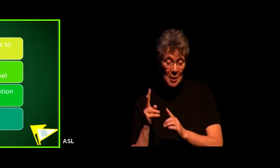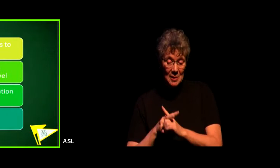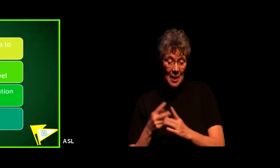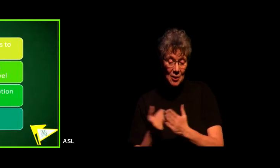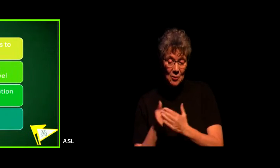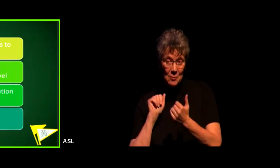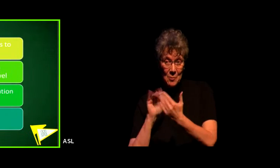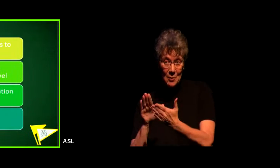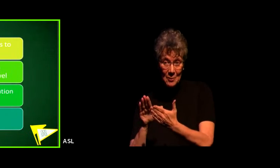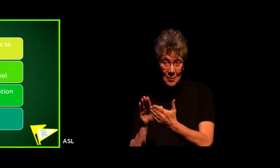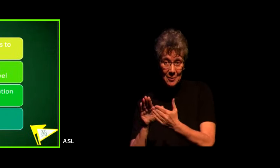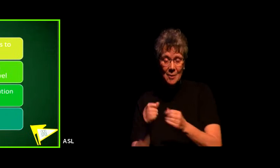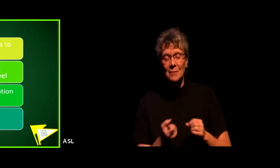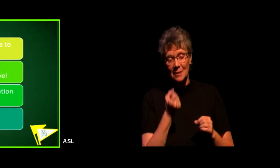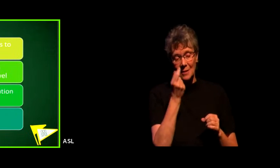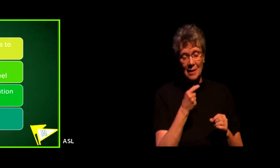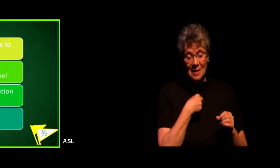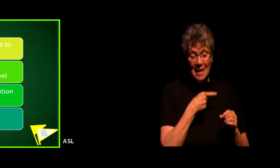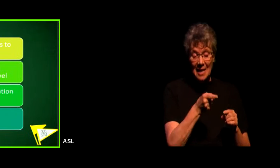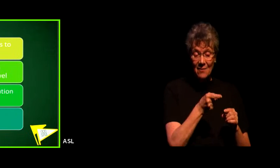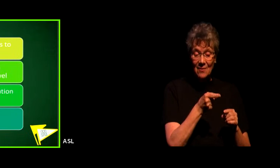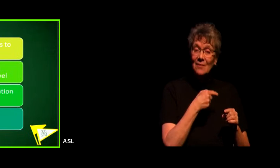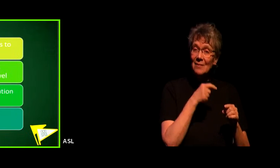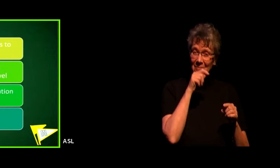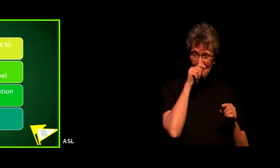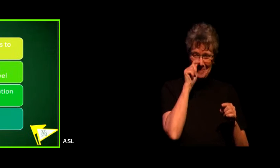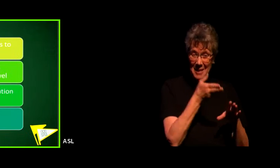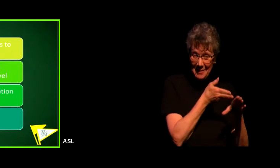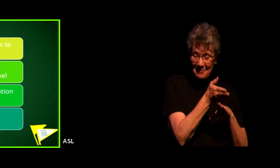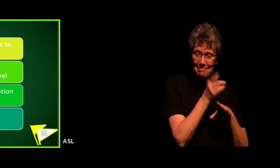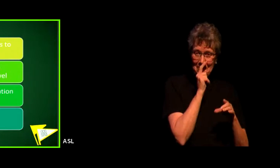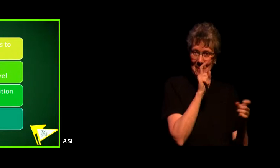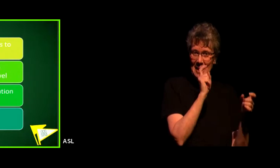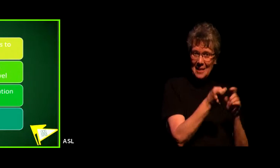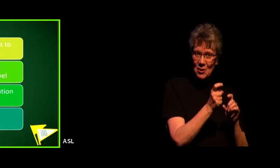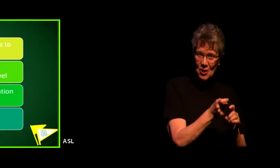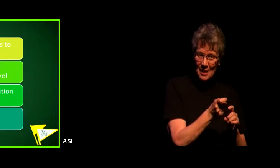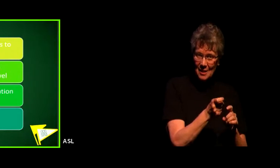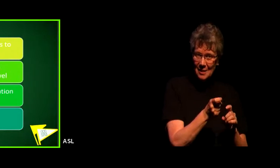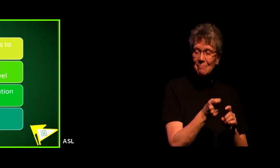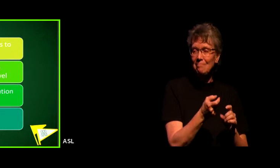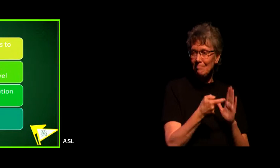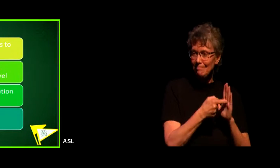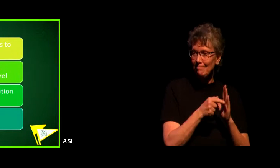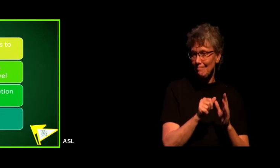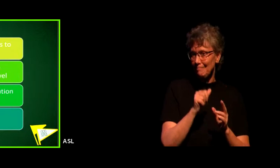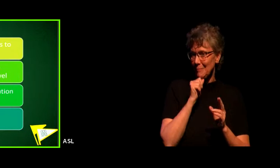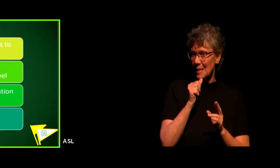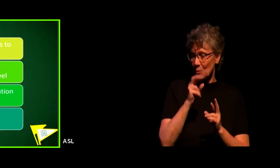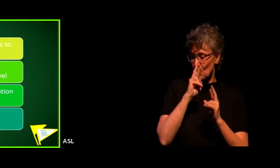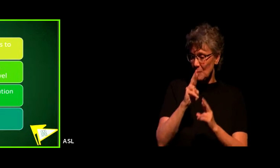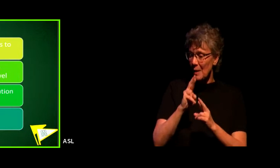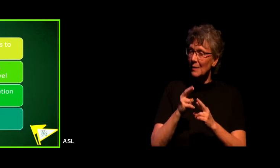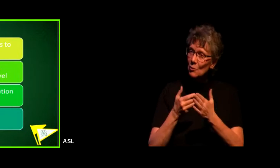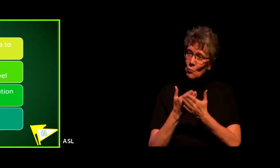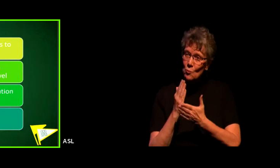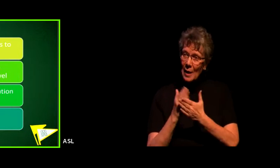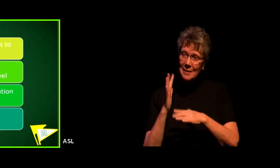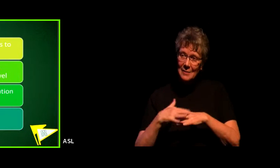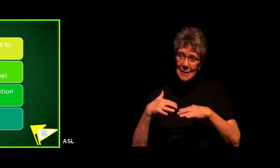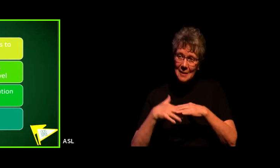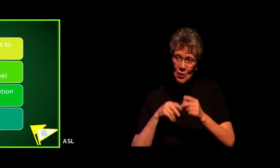they don't support Indigenous communities to uphold their rights to their own cultural heritage, then we're not doing all of the work that we need. So one of my